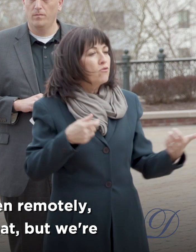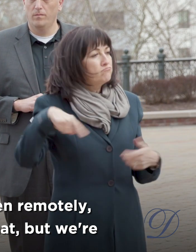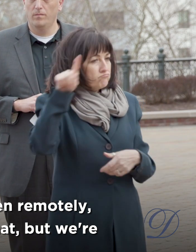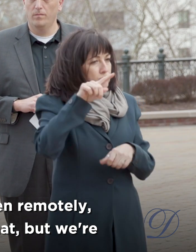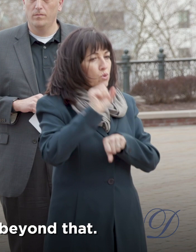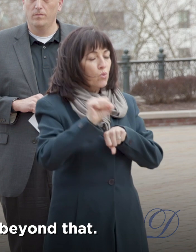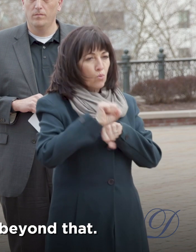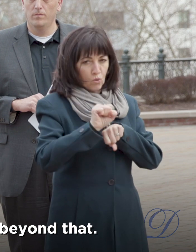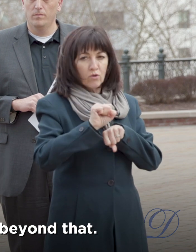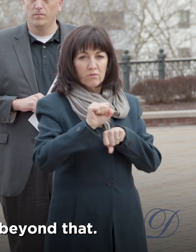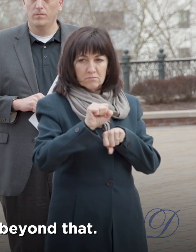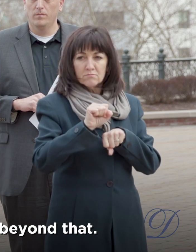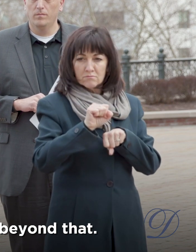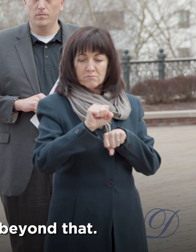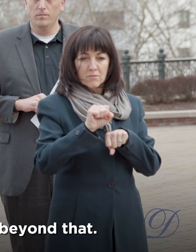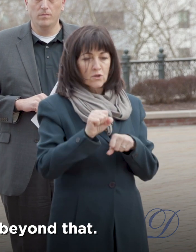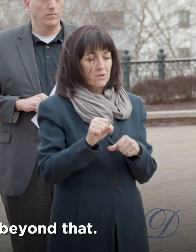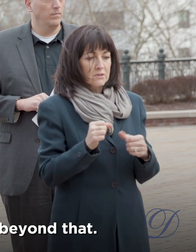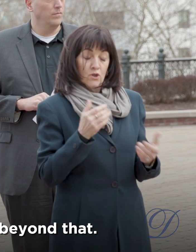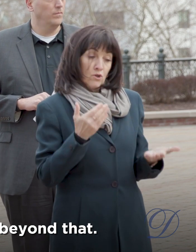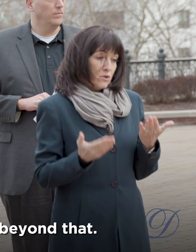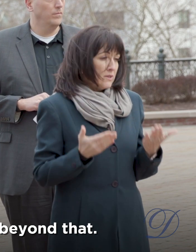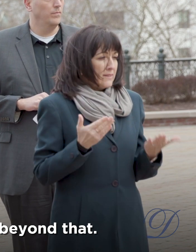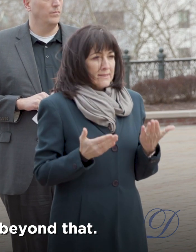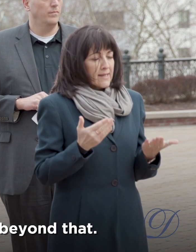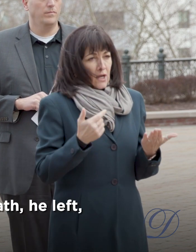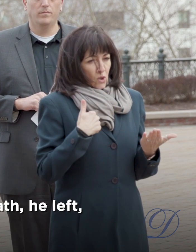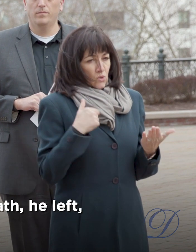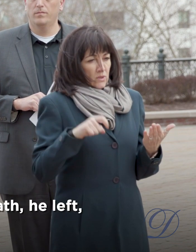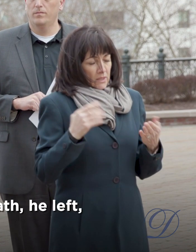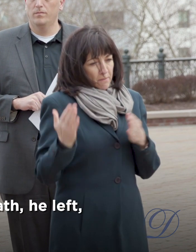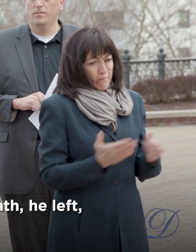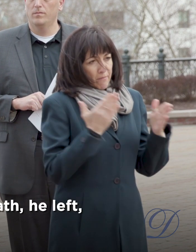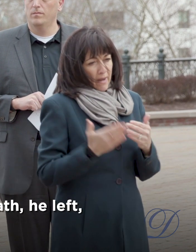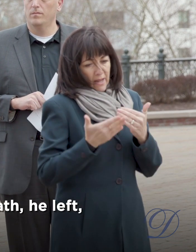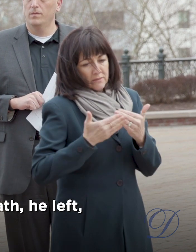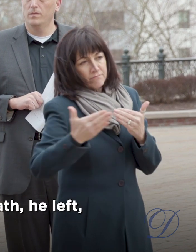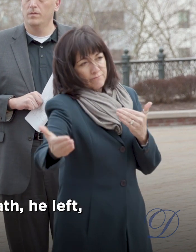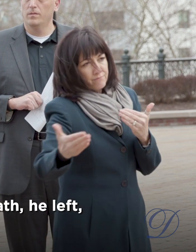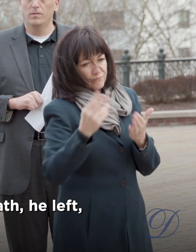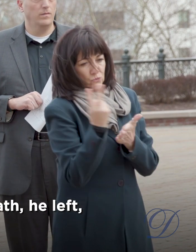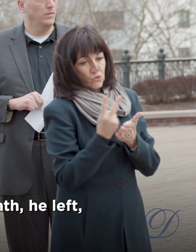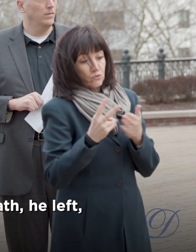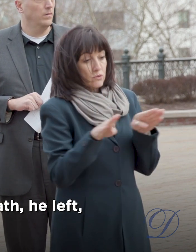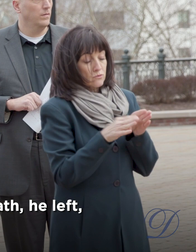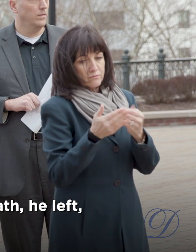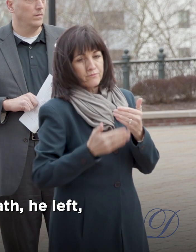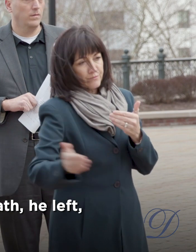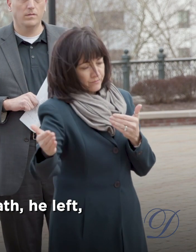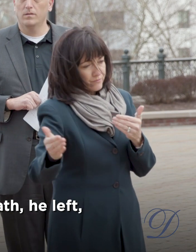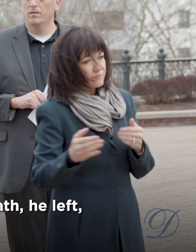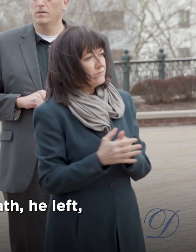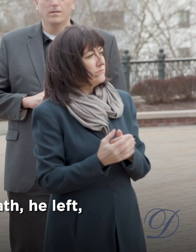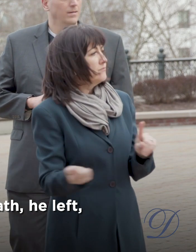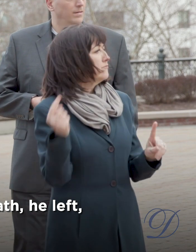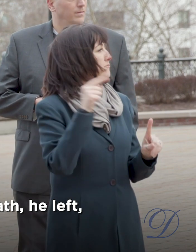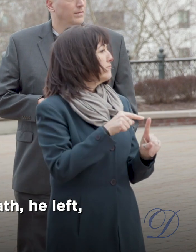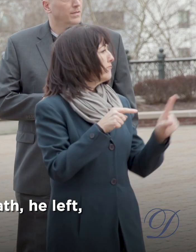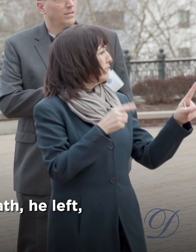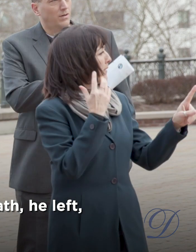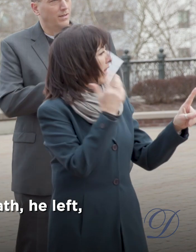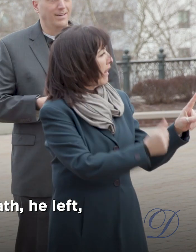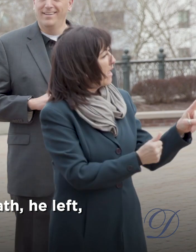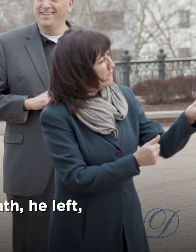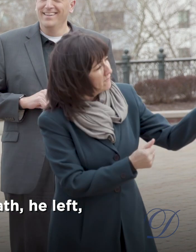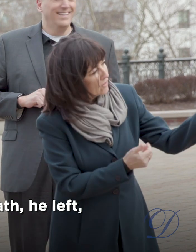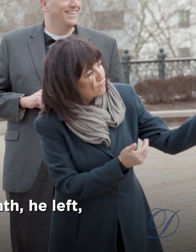that. But we're probably looking at something beyond that. Going back to Chris's to the math, well, he left. Where'd he